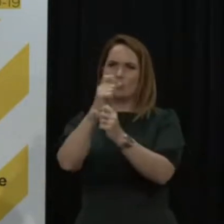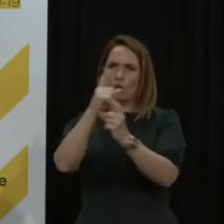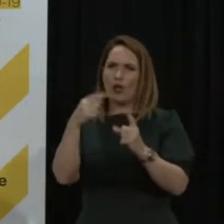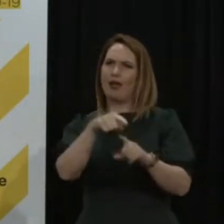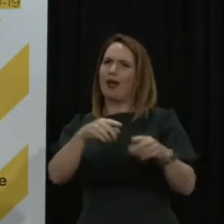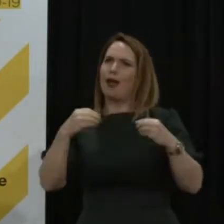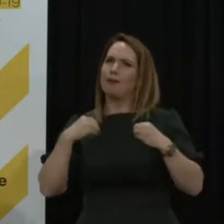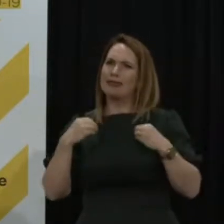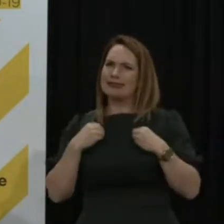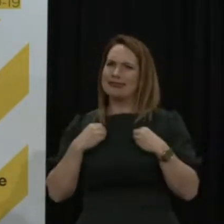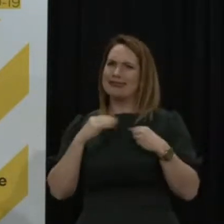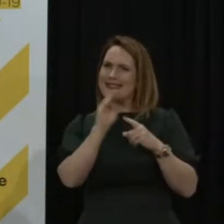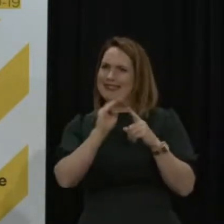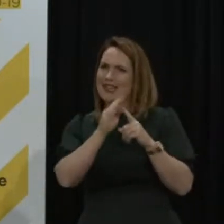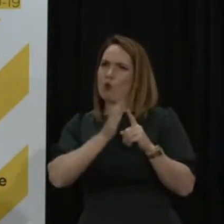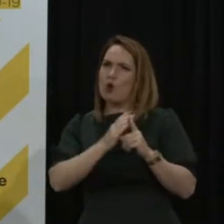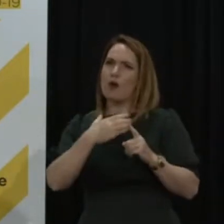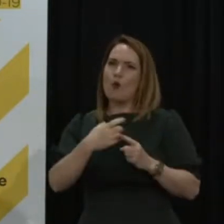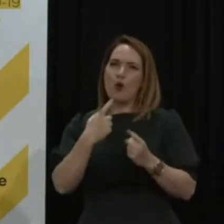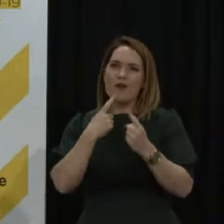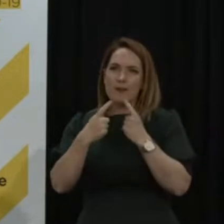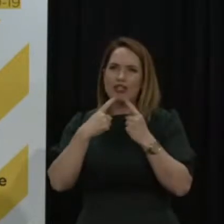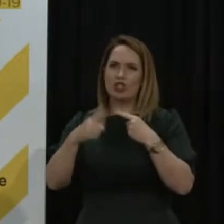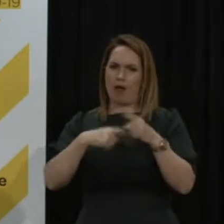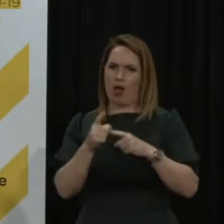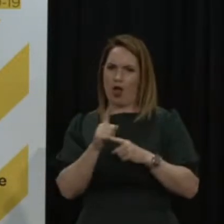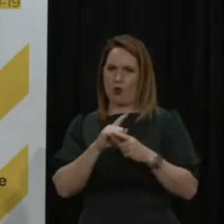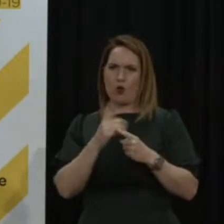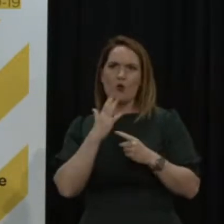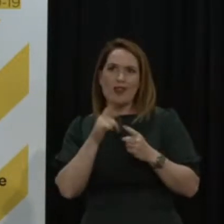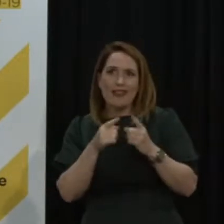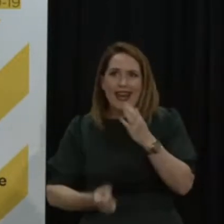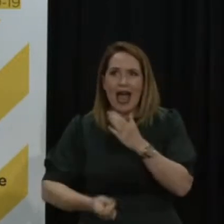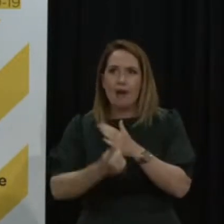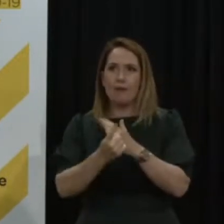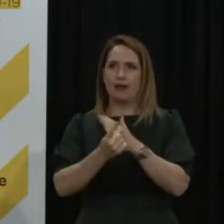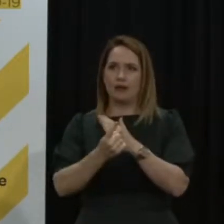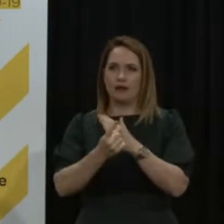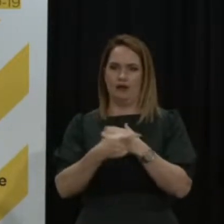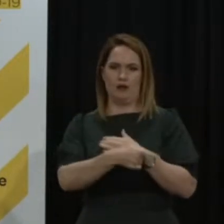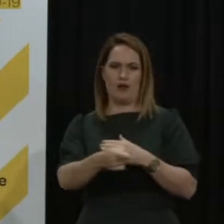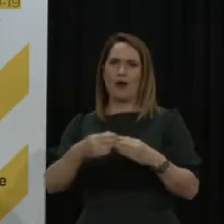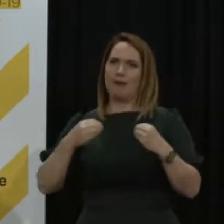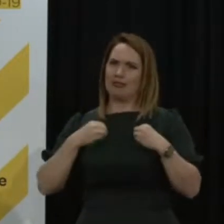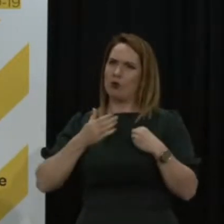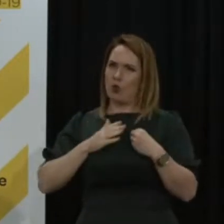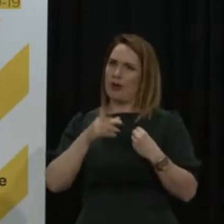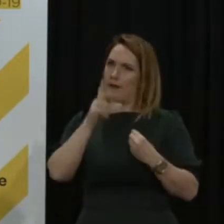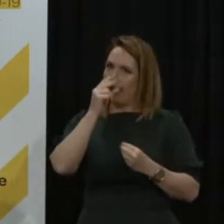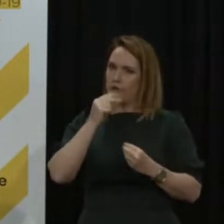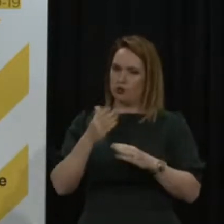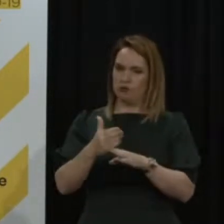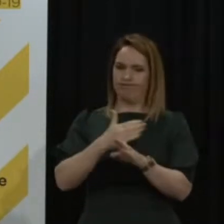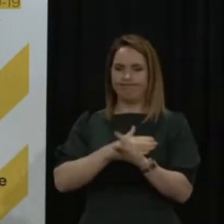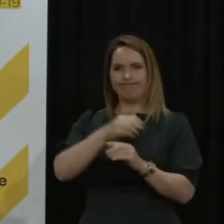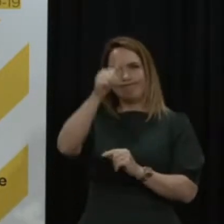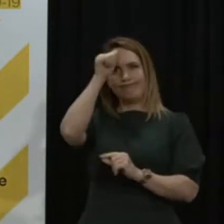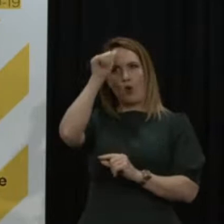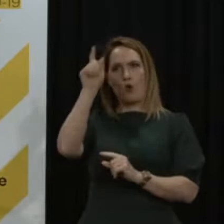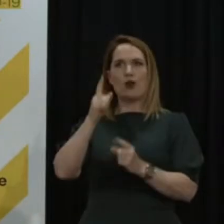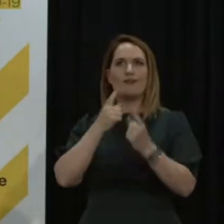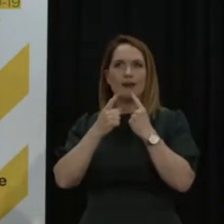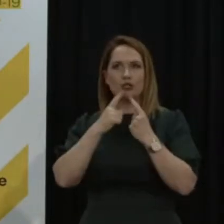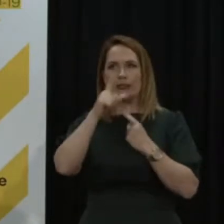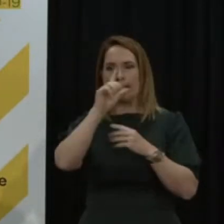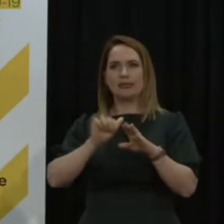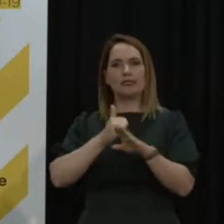the transition to this next stage in our response so they can prepare for reopening. As you know, we've already